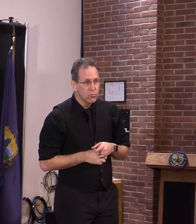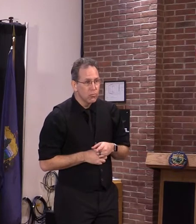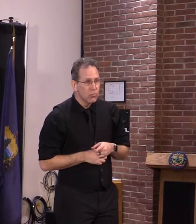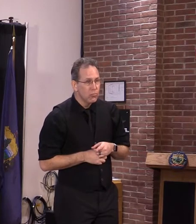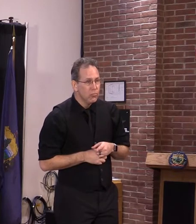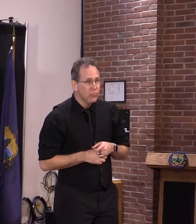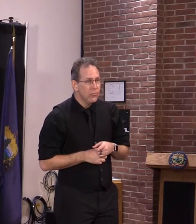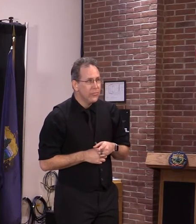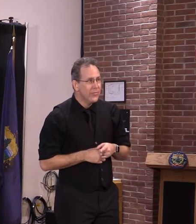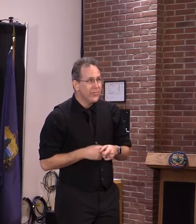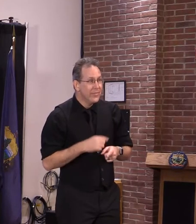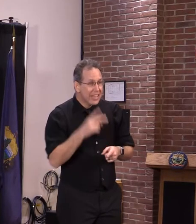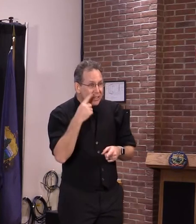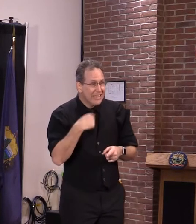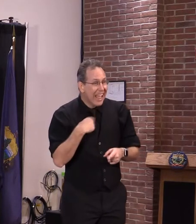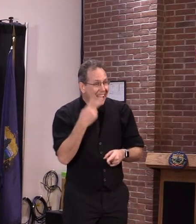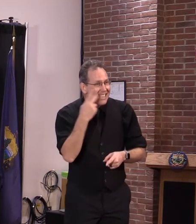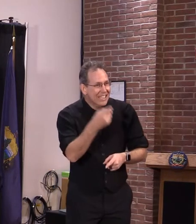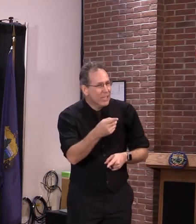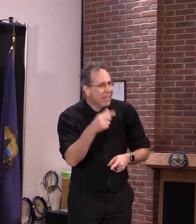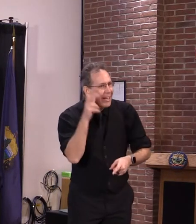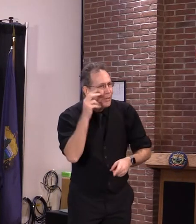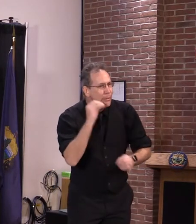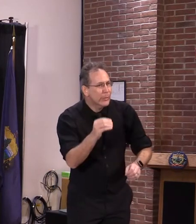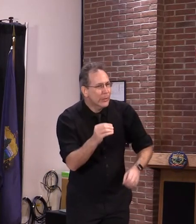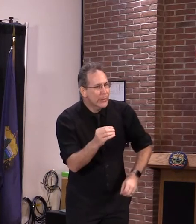Joseph, we can see you, but I think you might be muted.